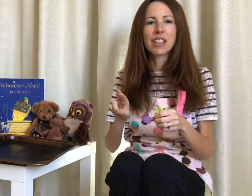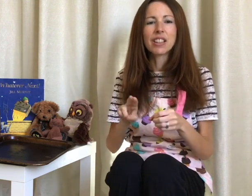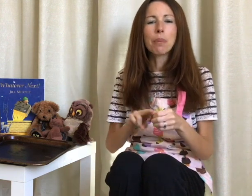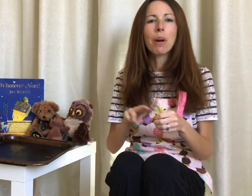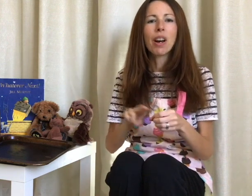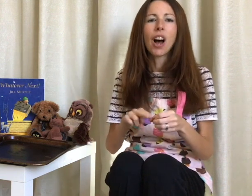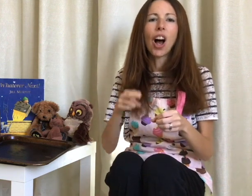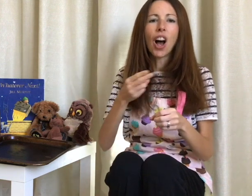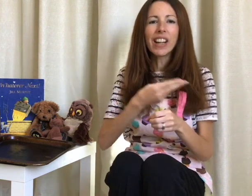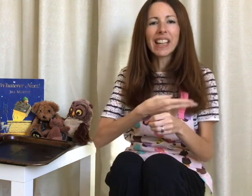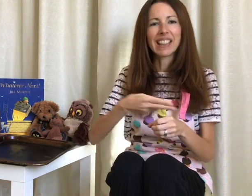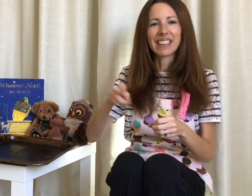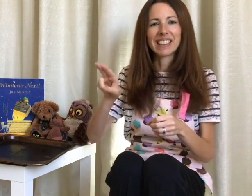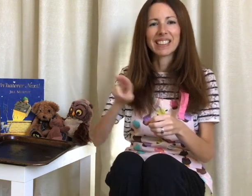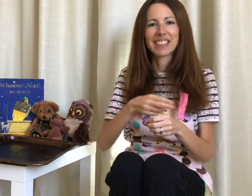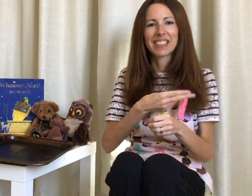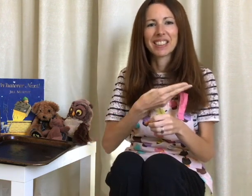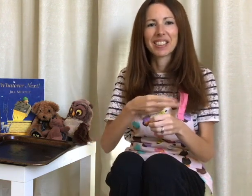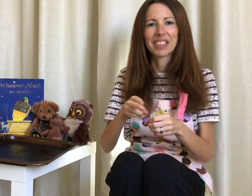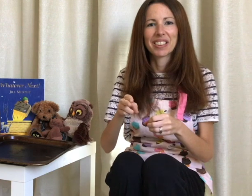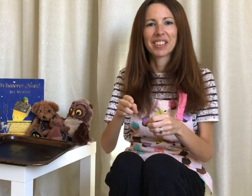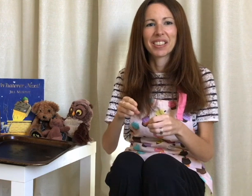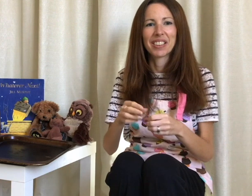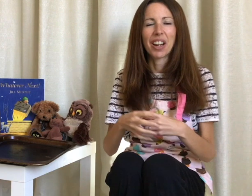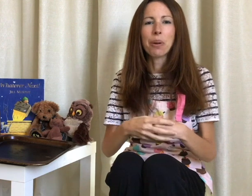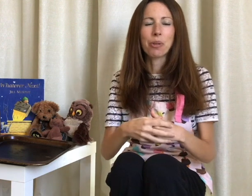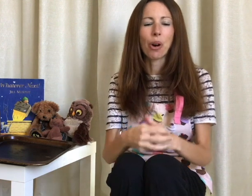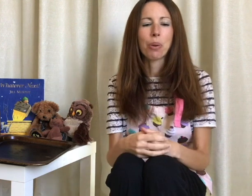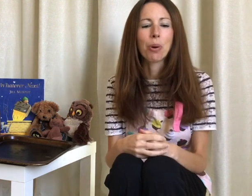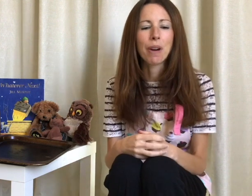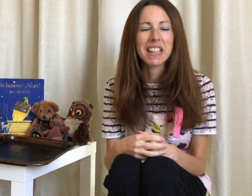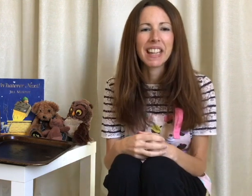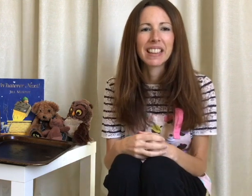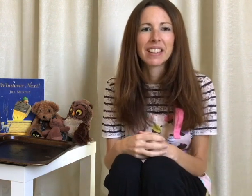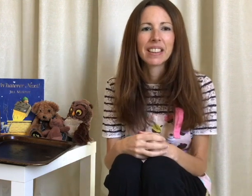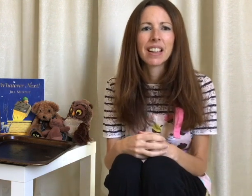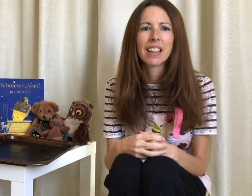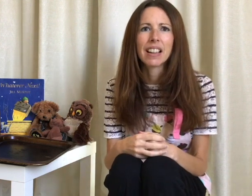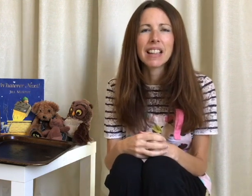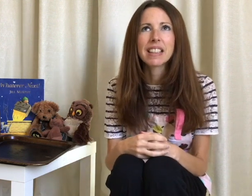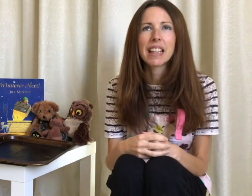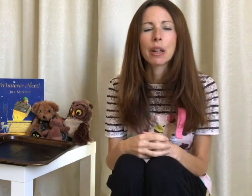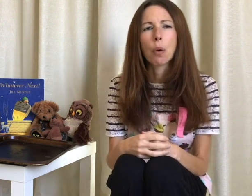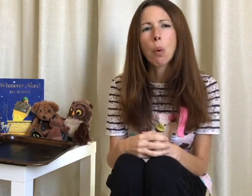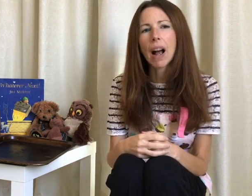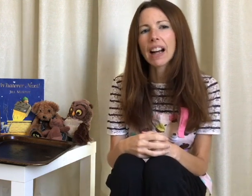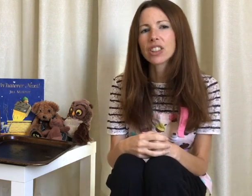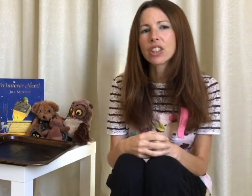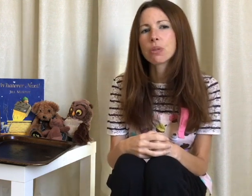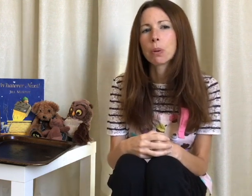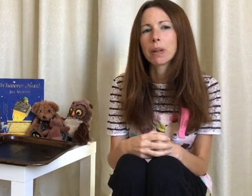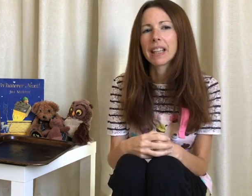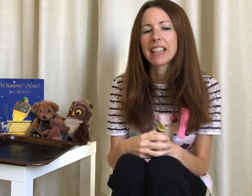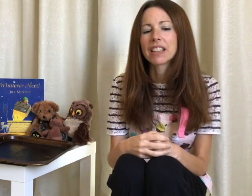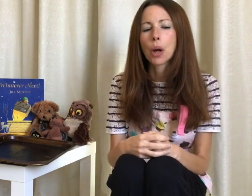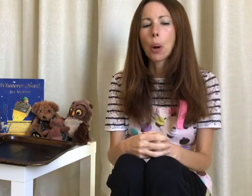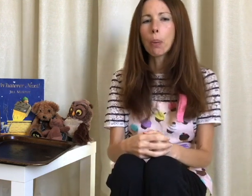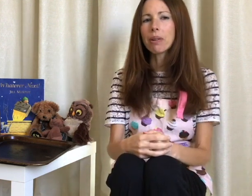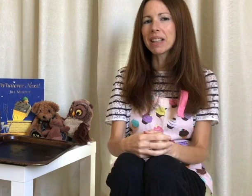some honey. Hope you've got them all ready. Let's see, what actions will we need? We'll need to